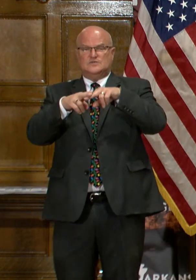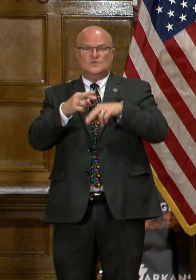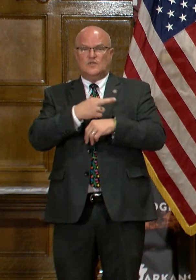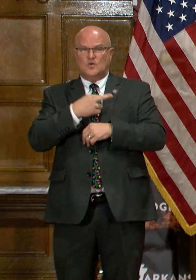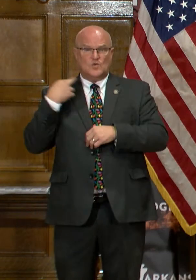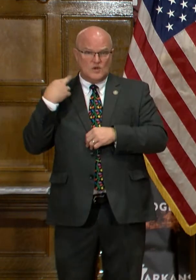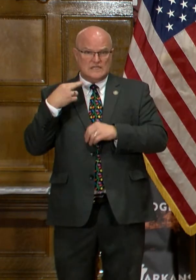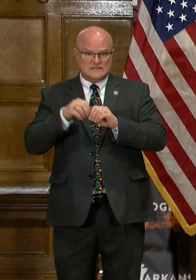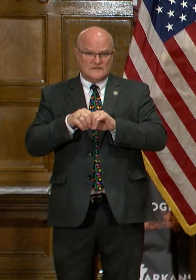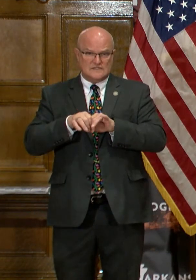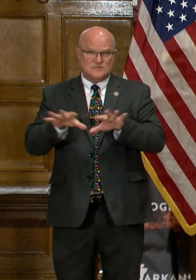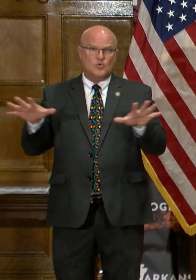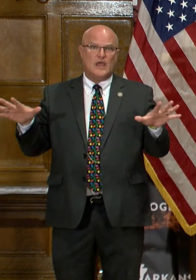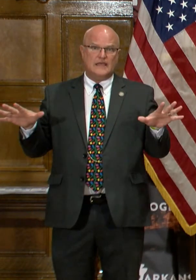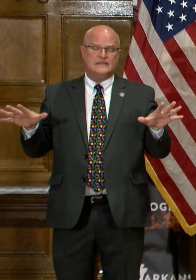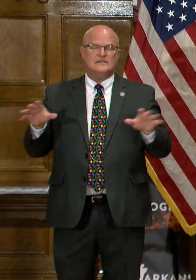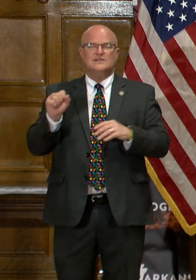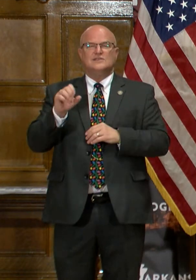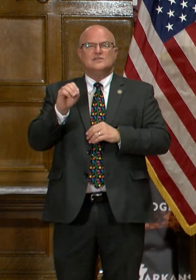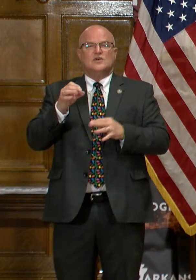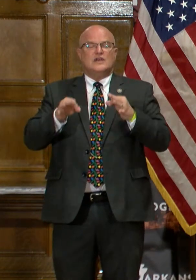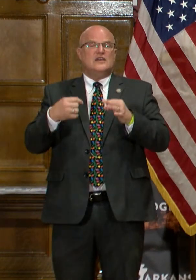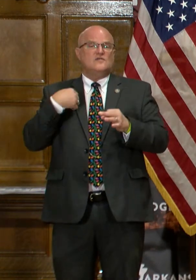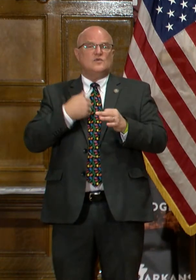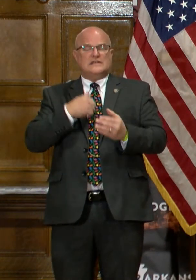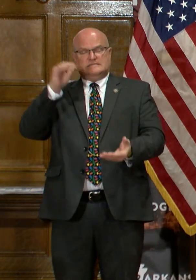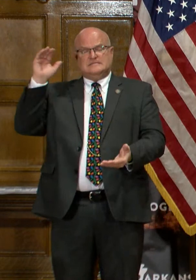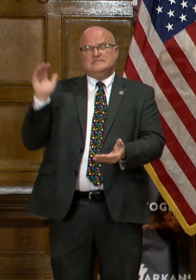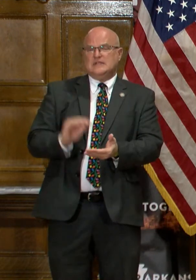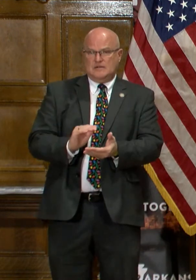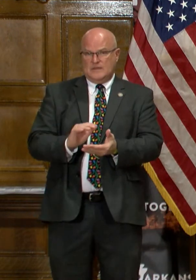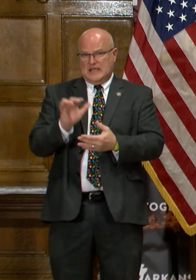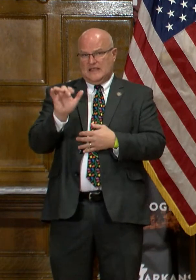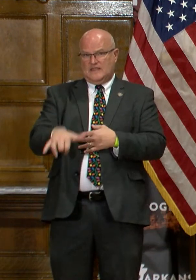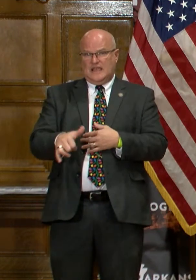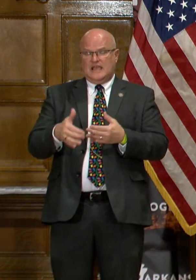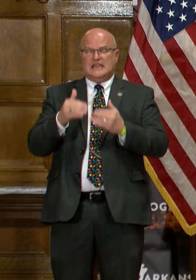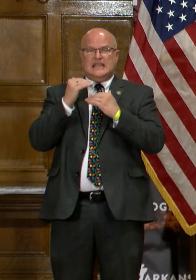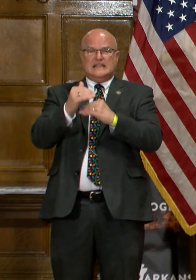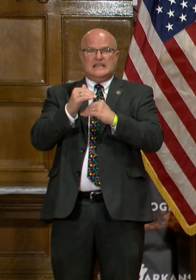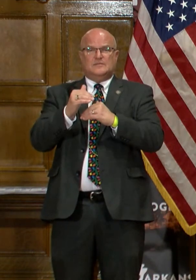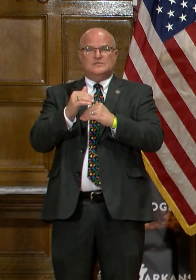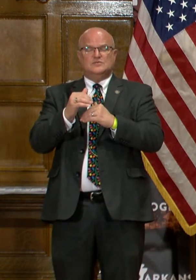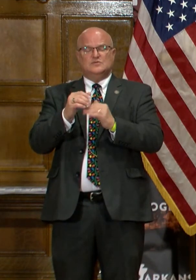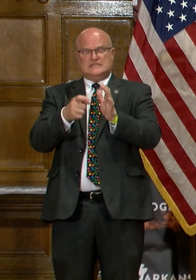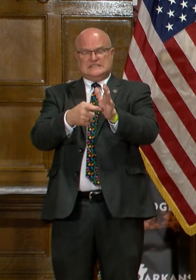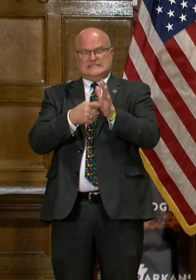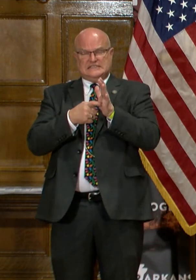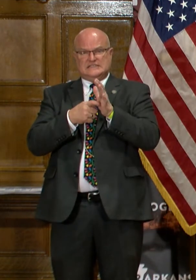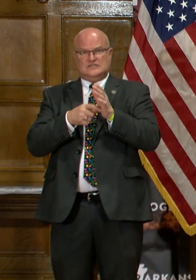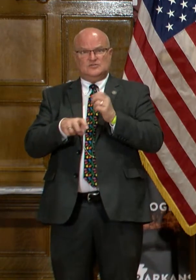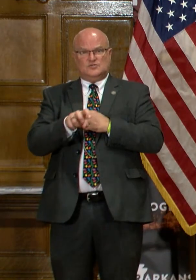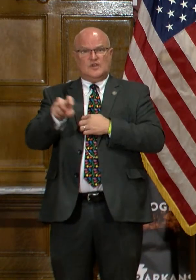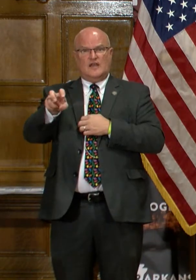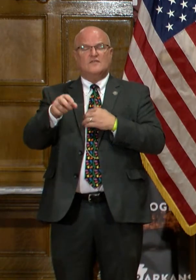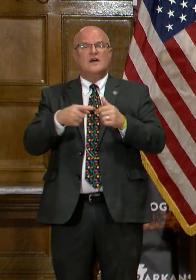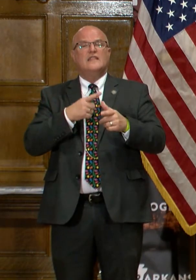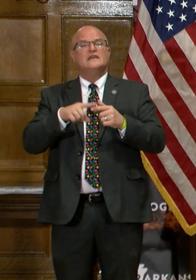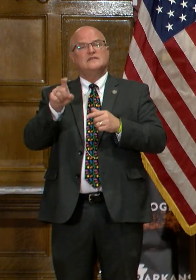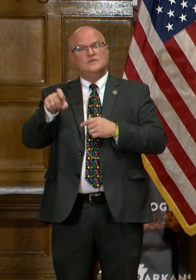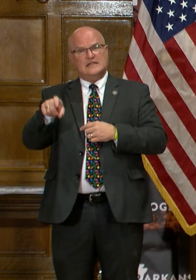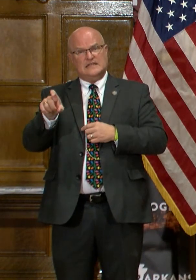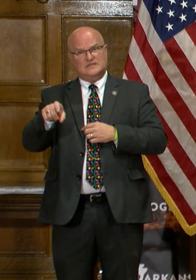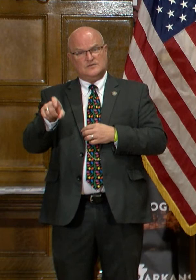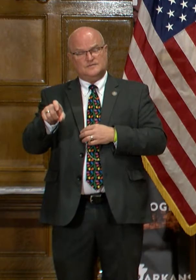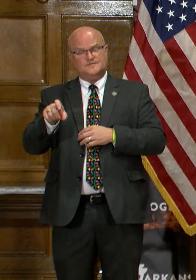risk of the spread, and so if we can minimize that and limit it to essential travel, then we ought to do